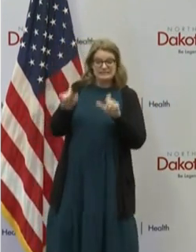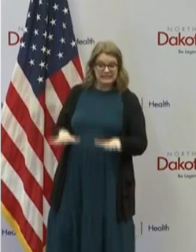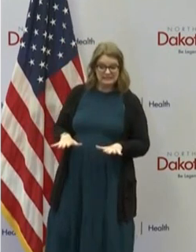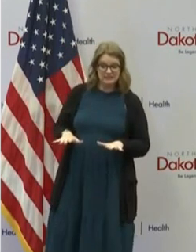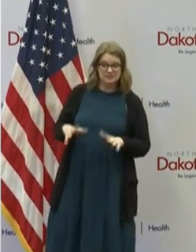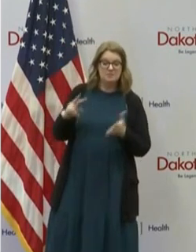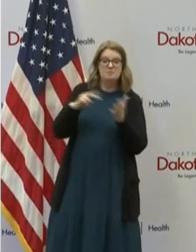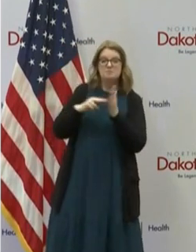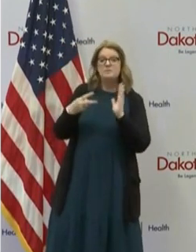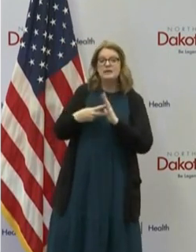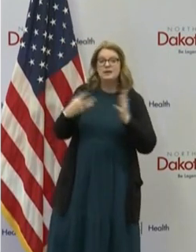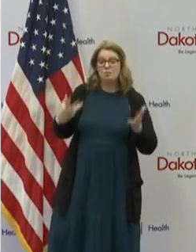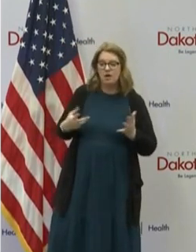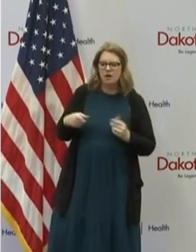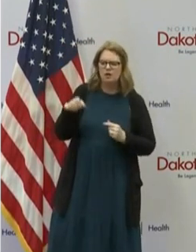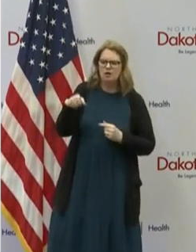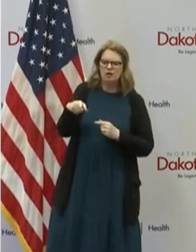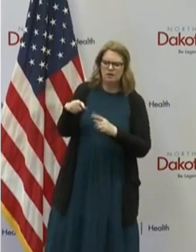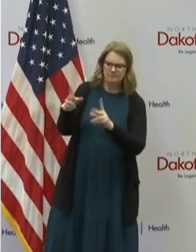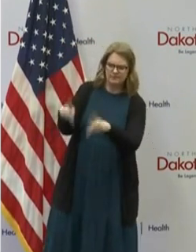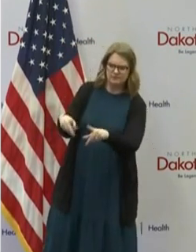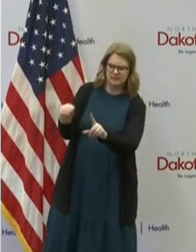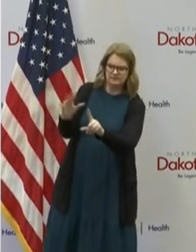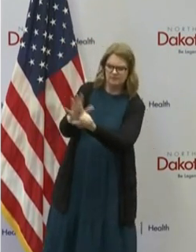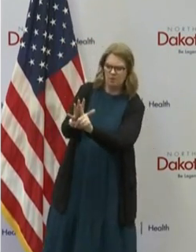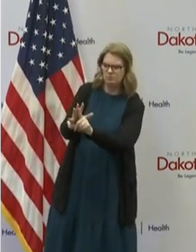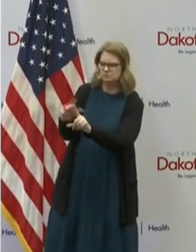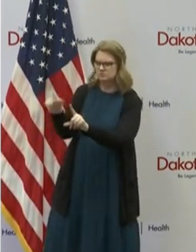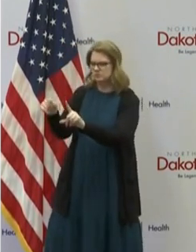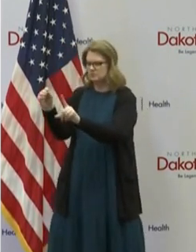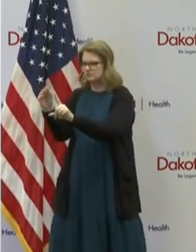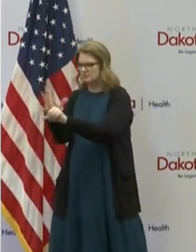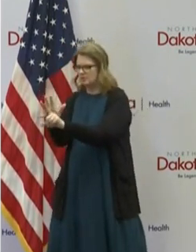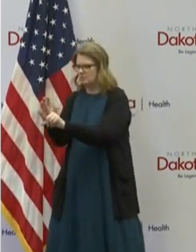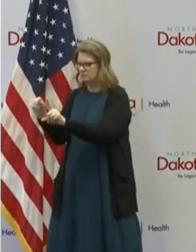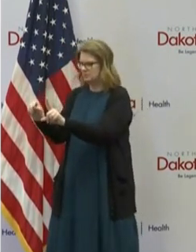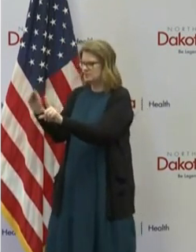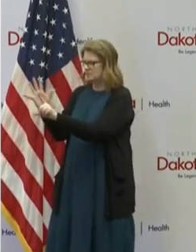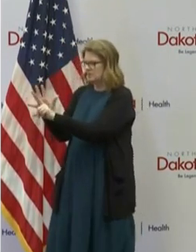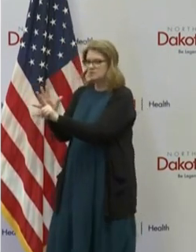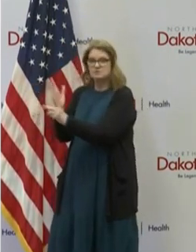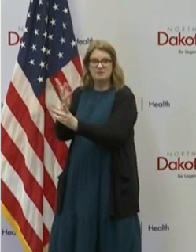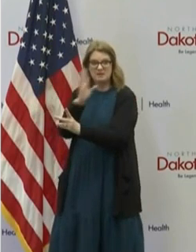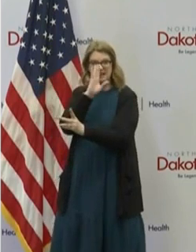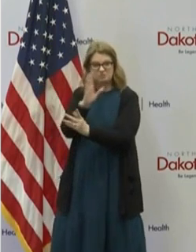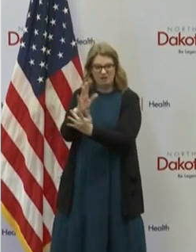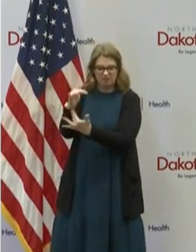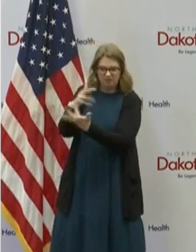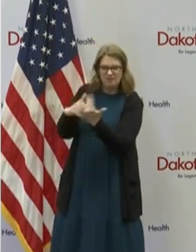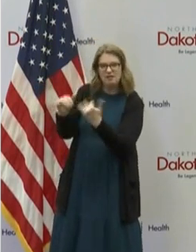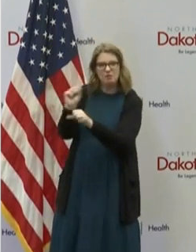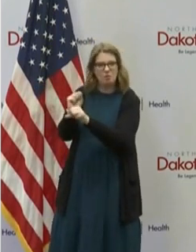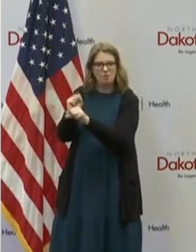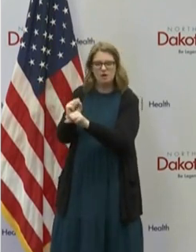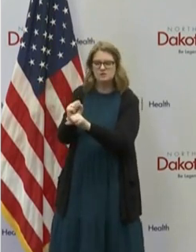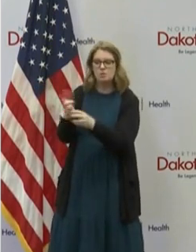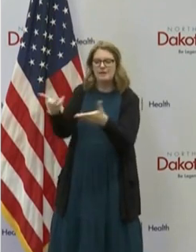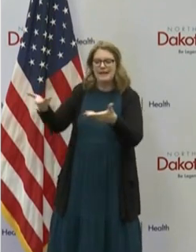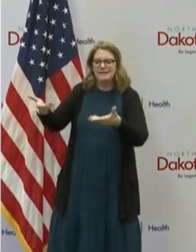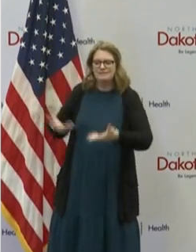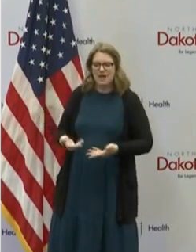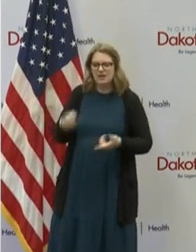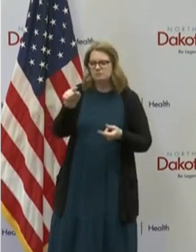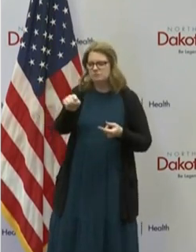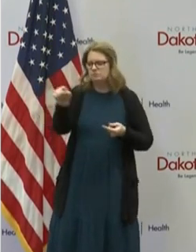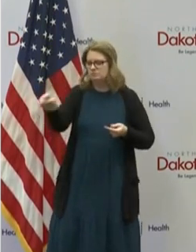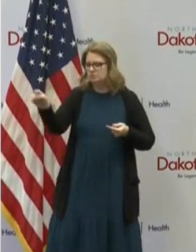that have been exposed to this through direct contact or through their workplace. And so we would expect that we